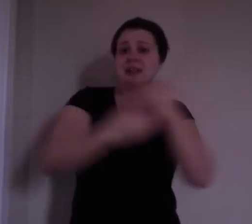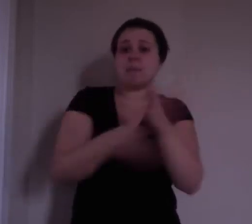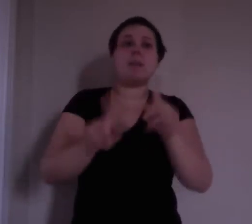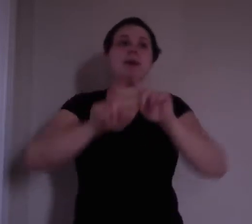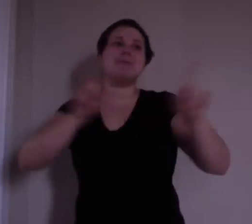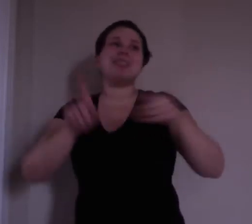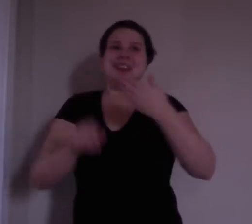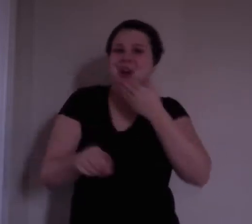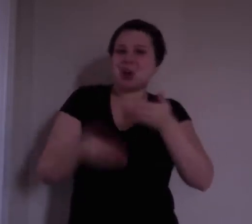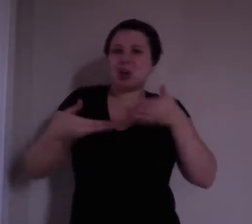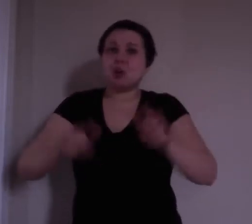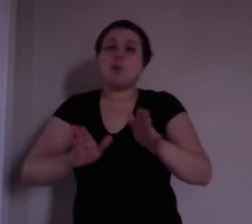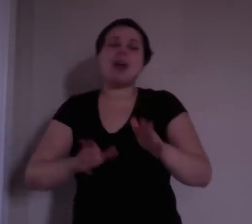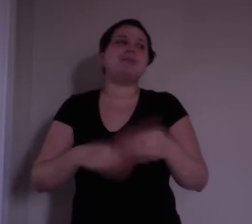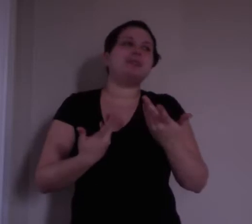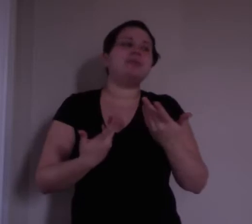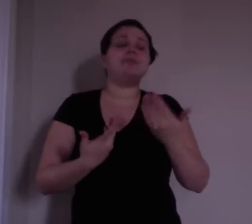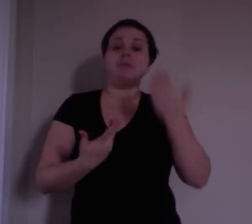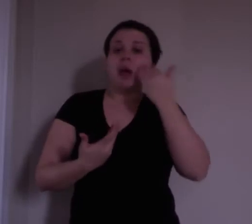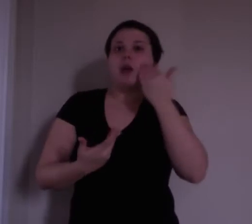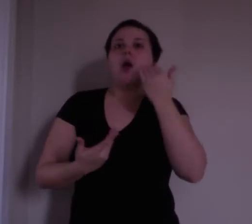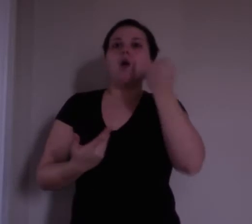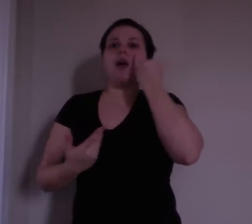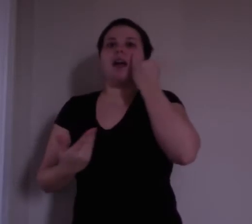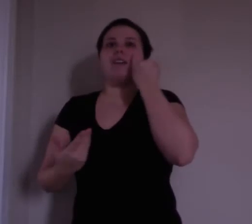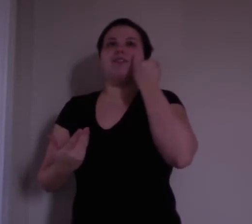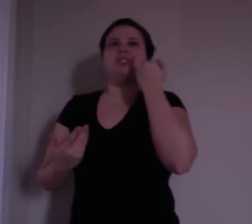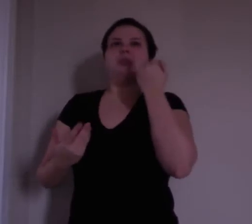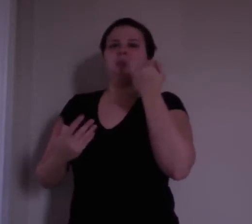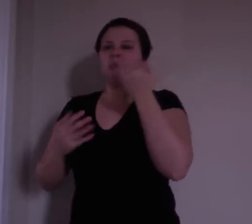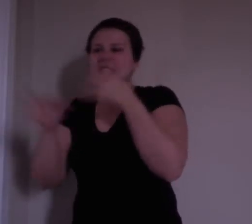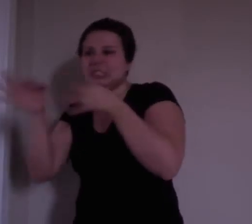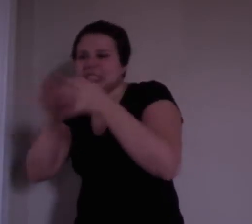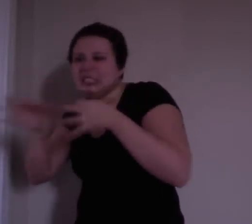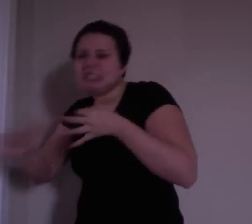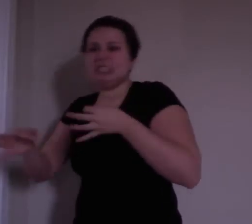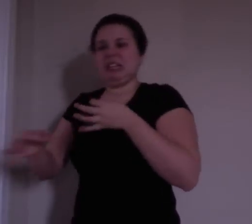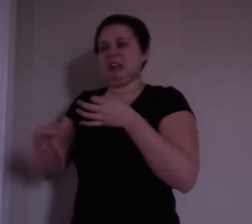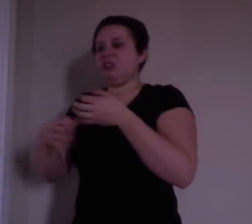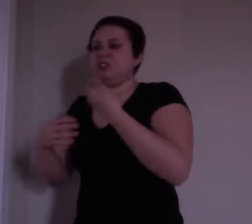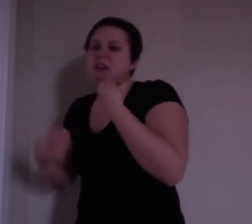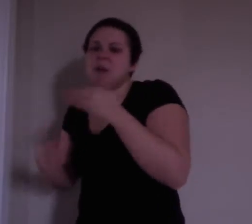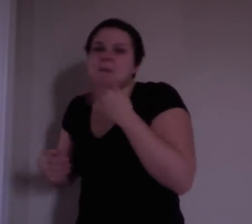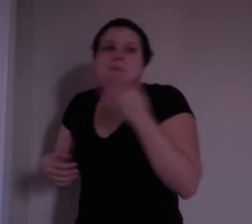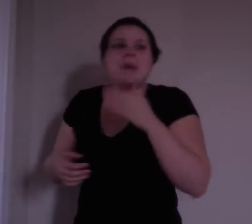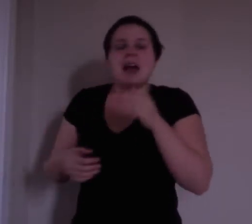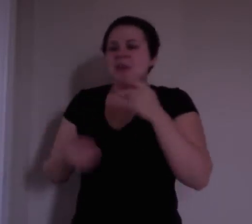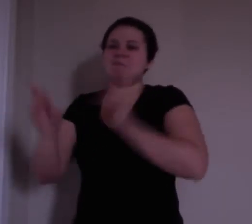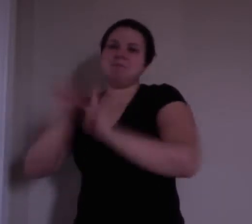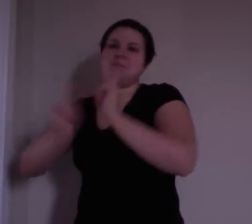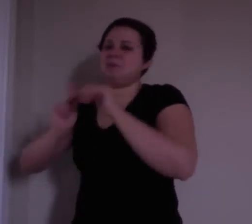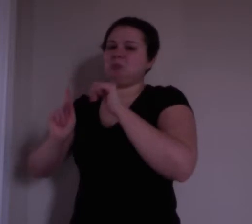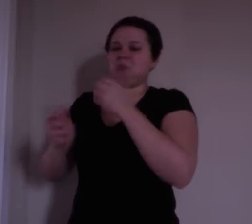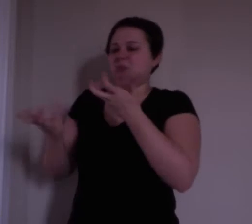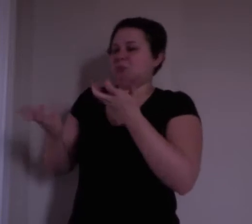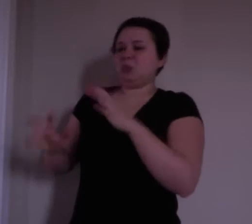we're too graphic, people turn away. They don't want to know. If we're too gentle, then we don't make any